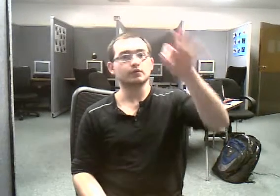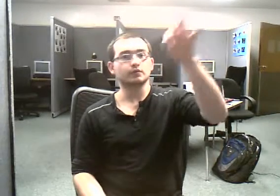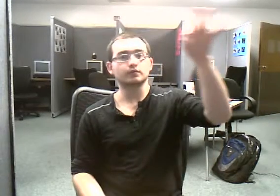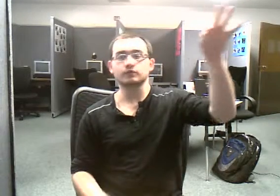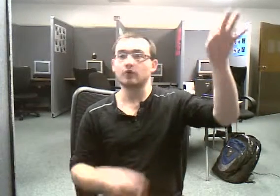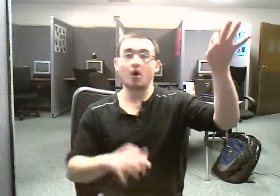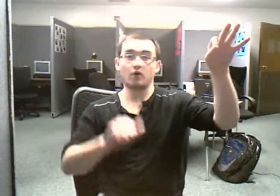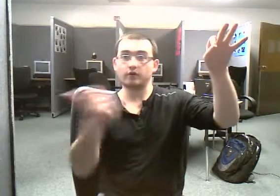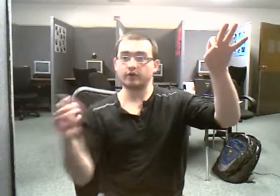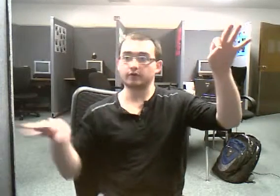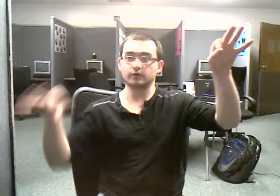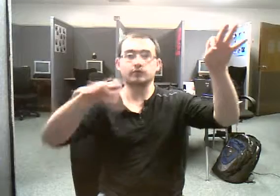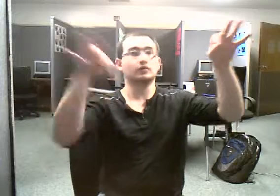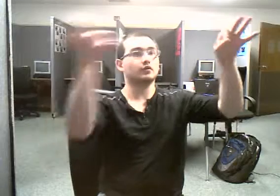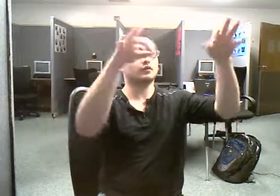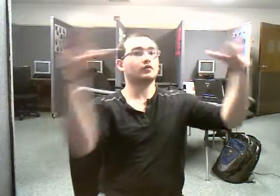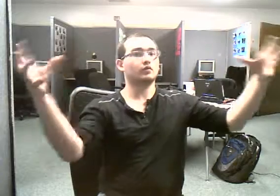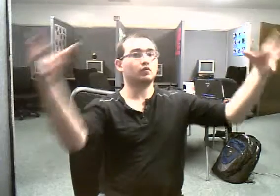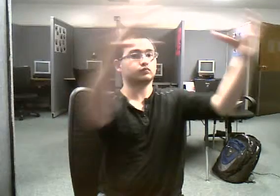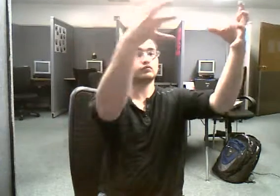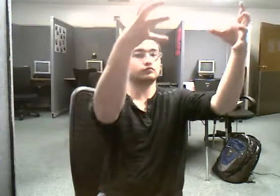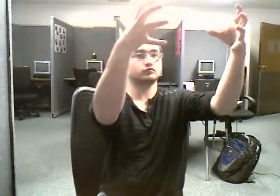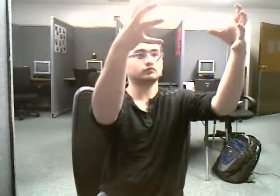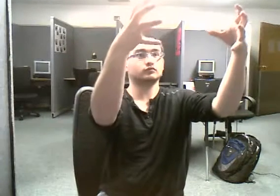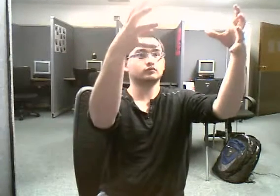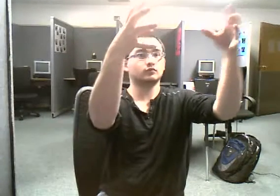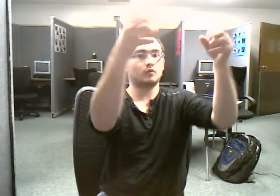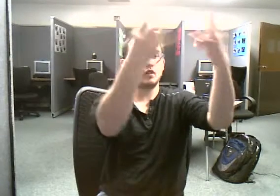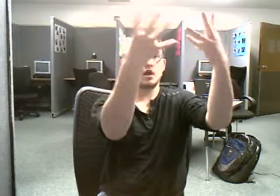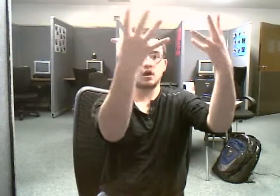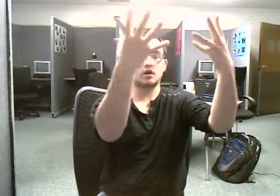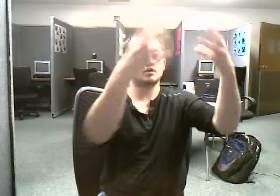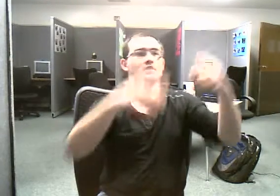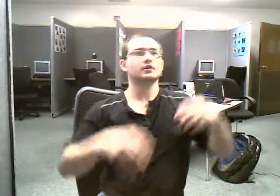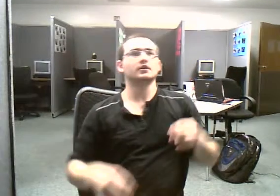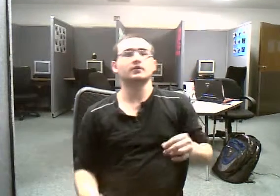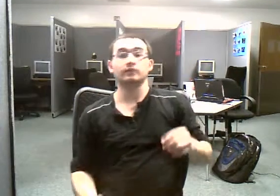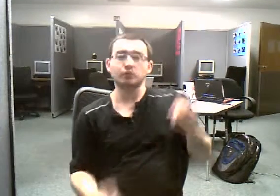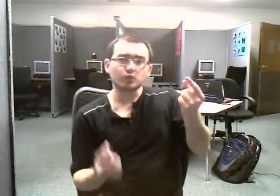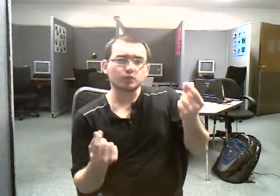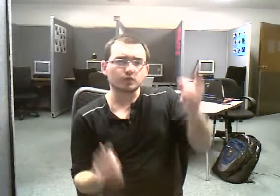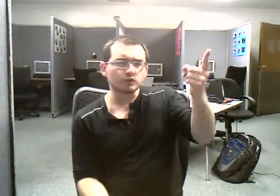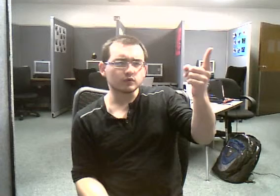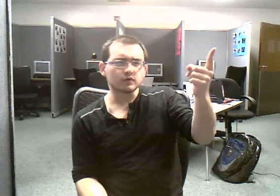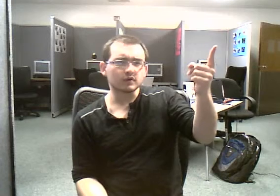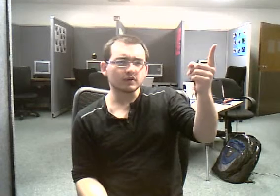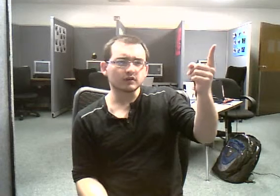its other friends who hatched on that same day are out looking for the same kind of activity. something like a disco bar.